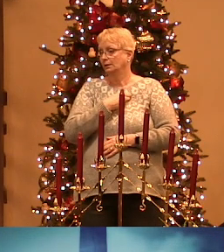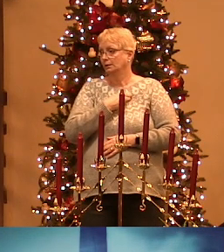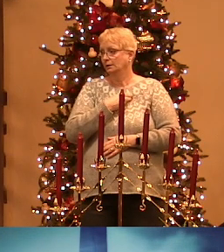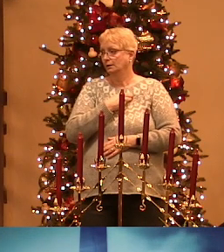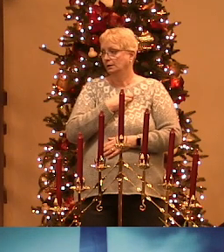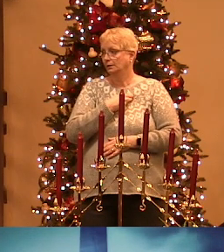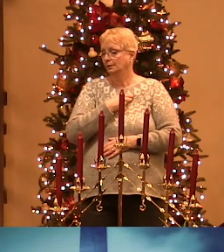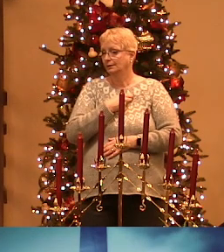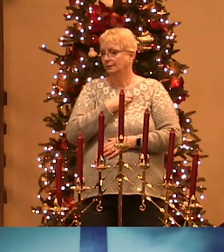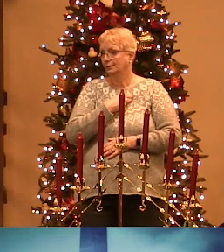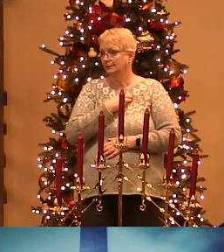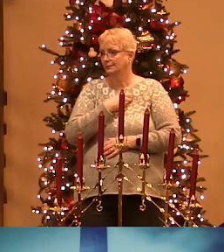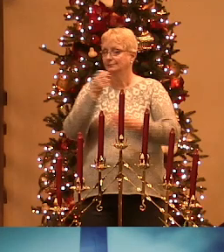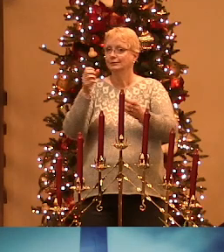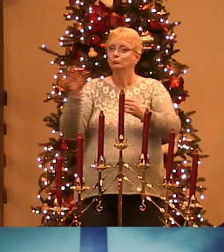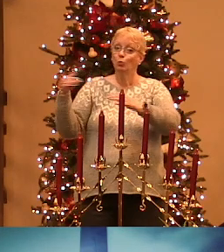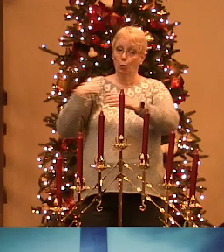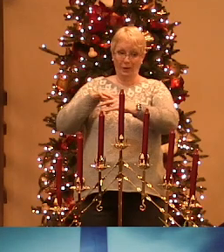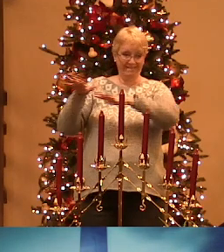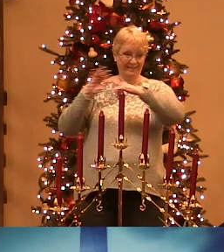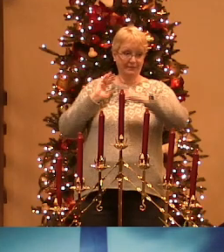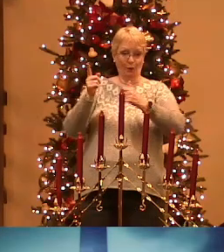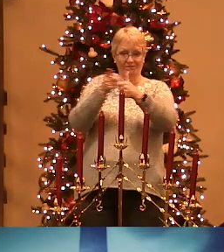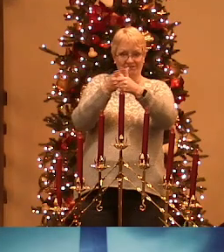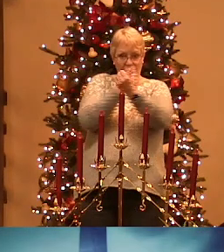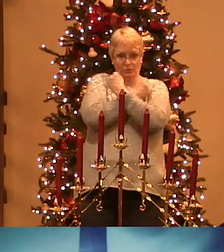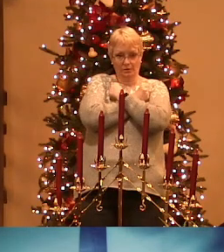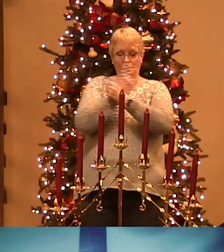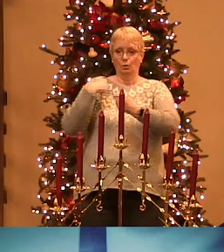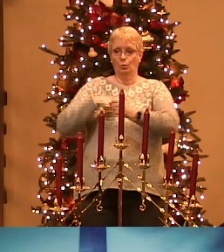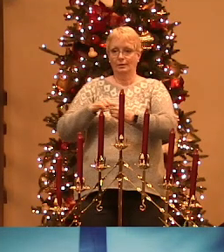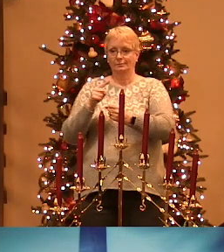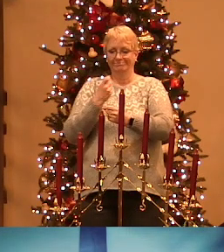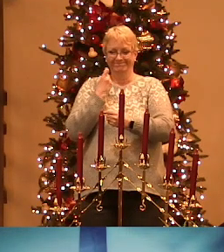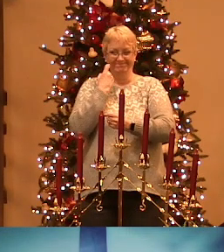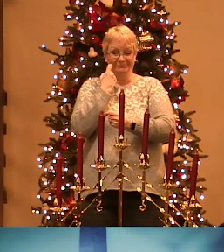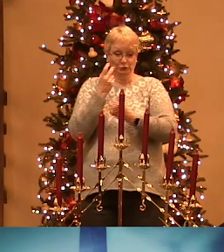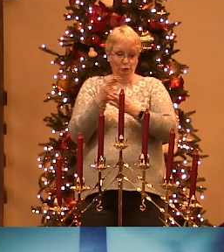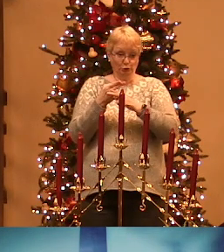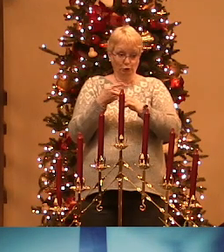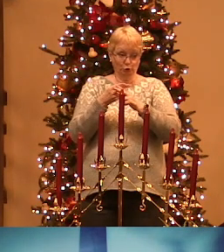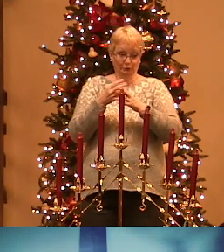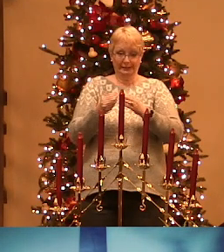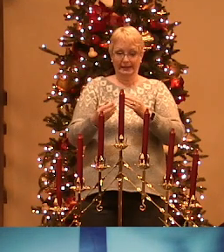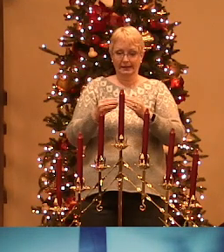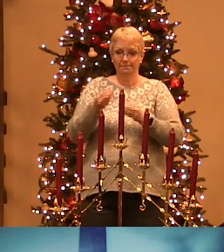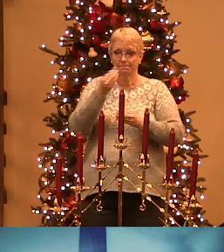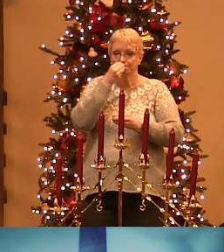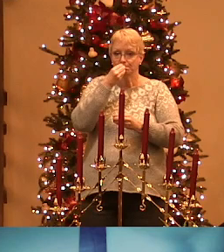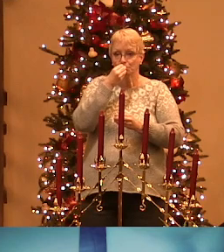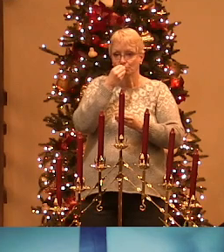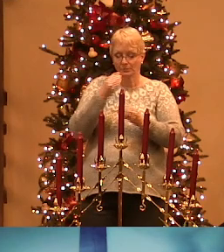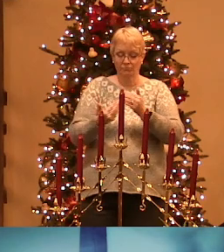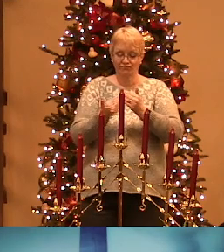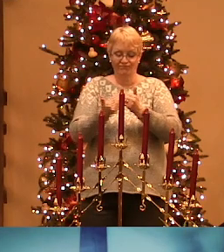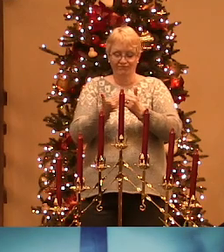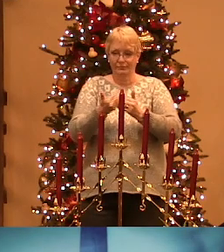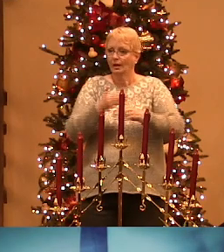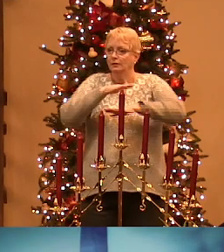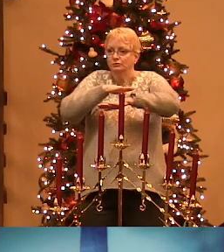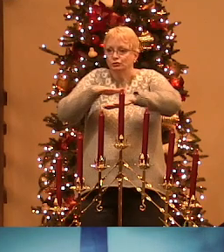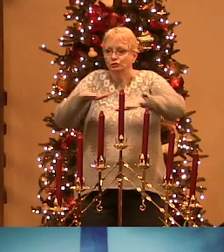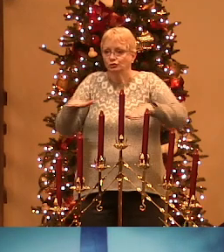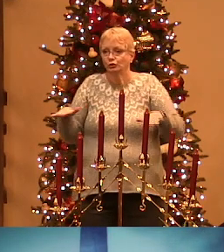They have left their first love. As we get ready to take communion, as we prepare to take communion, don't